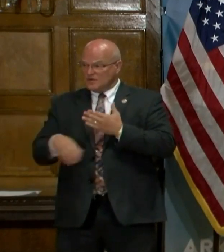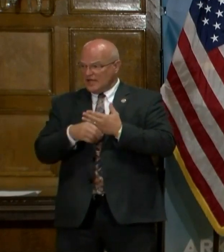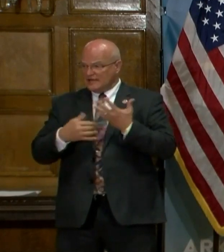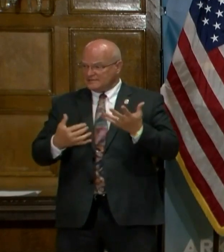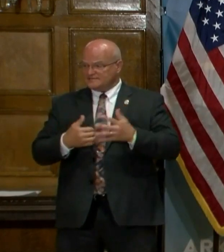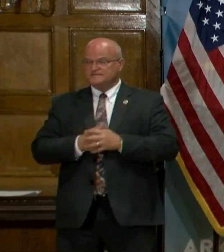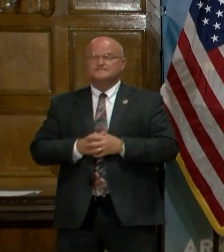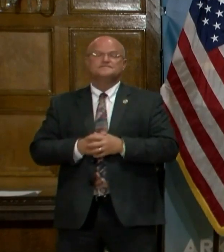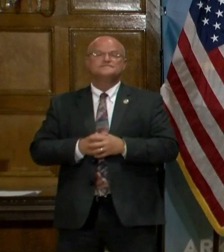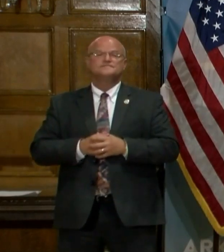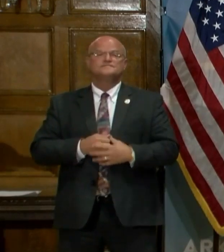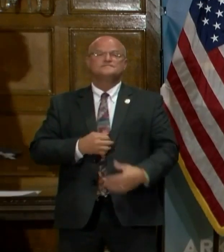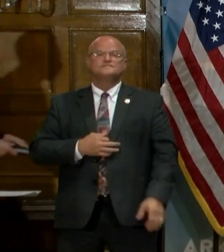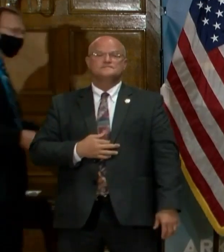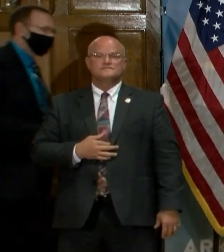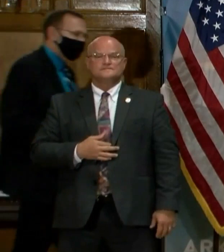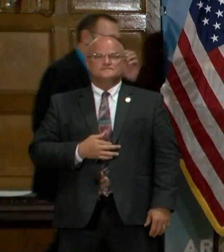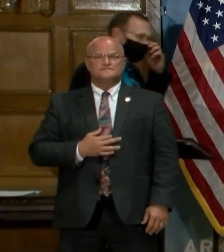that?